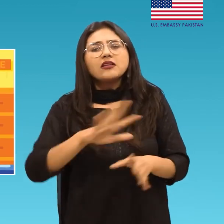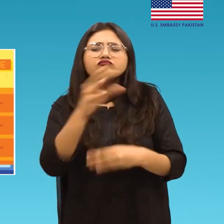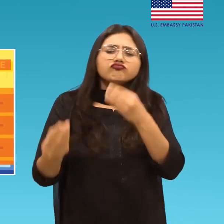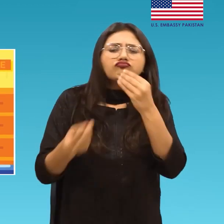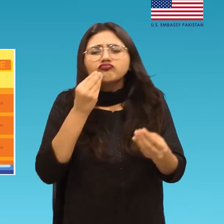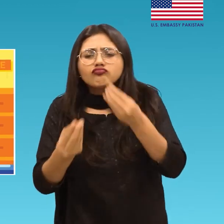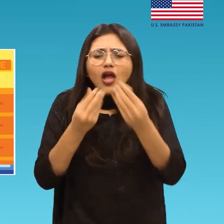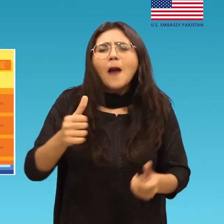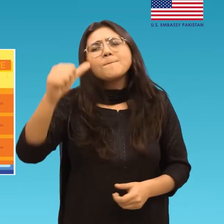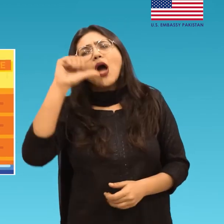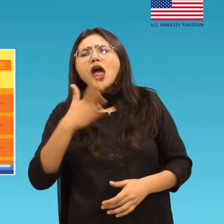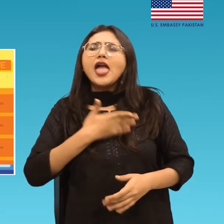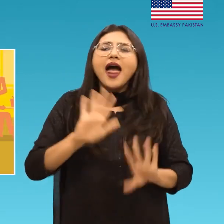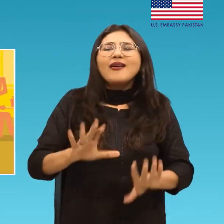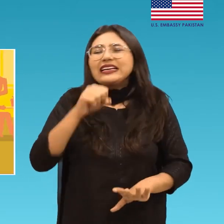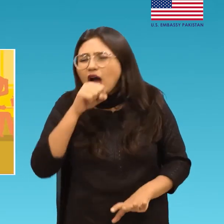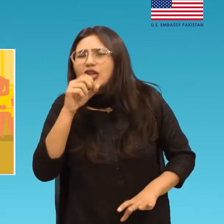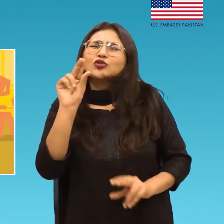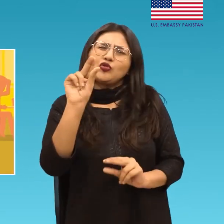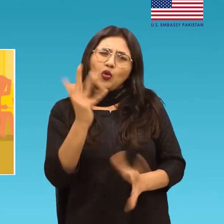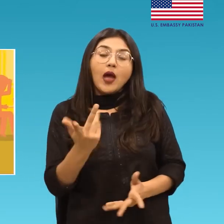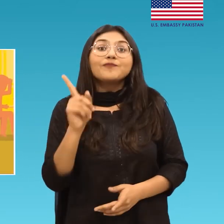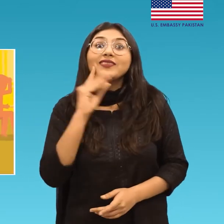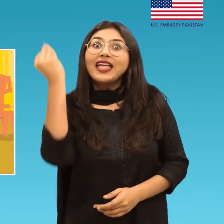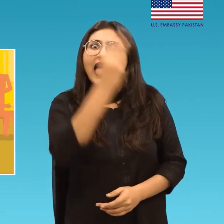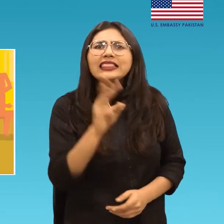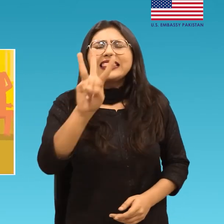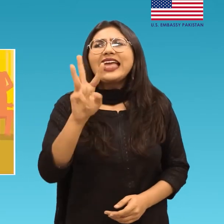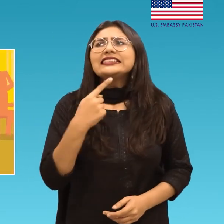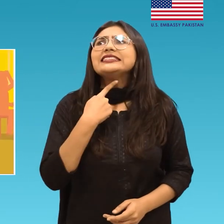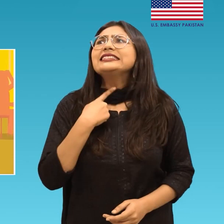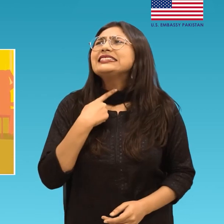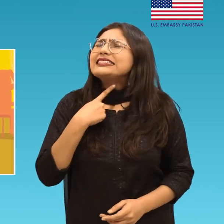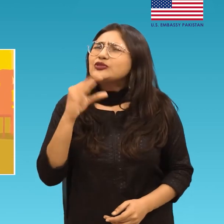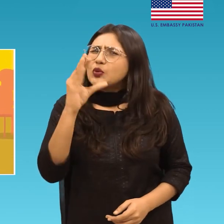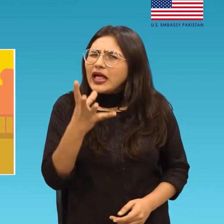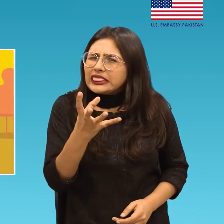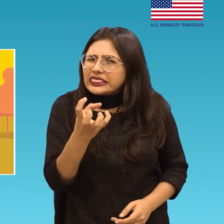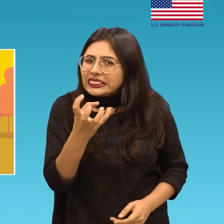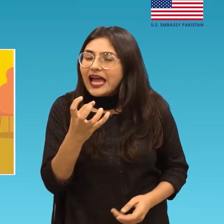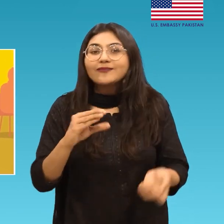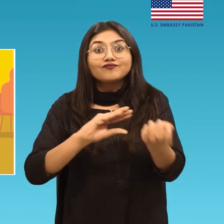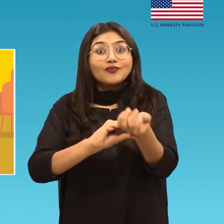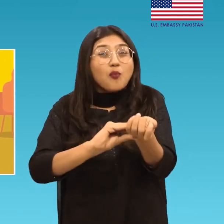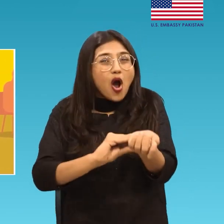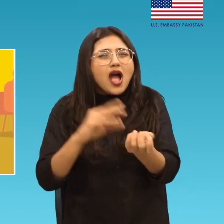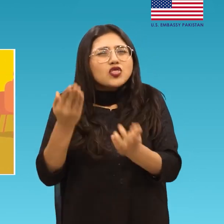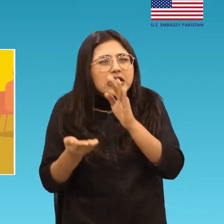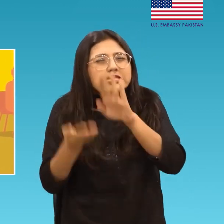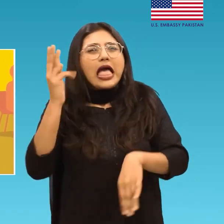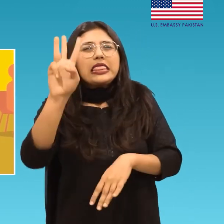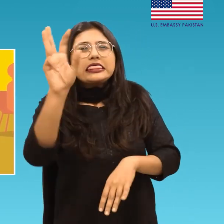still consume food and drink as usual day three the patient's throat starts to feel a bit painful body temperature reads at around